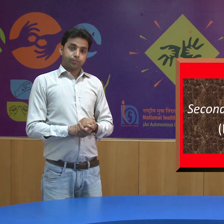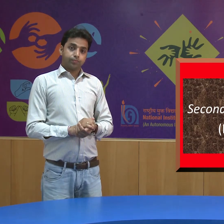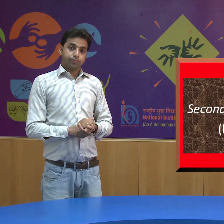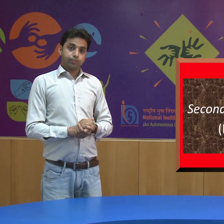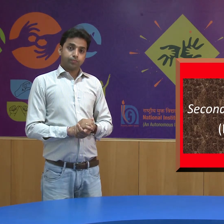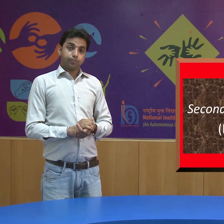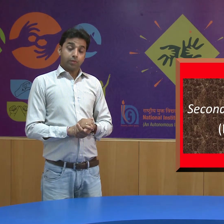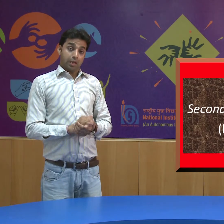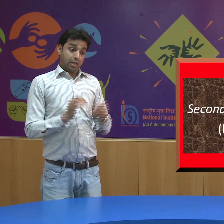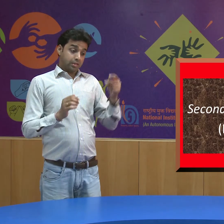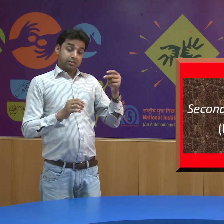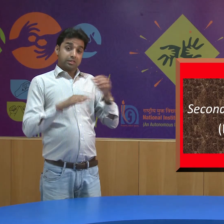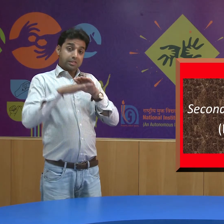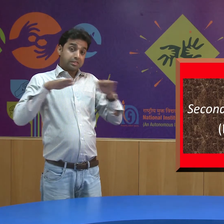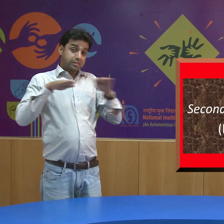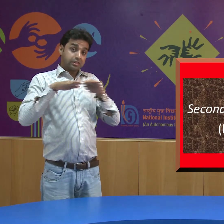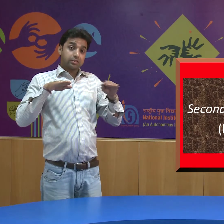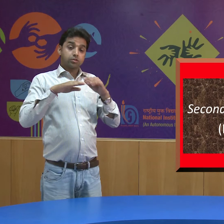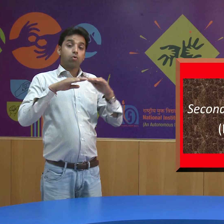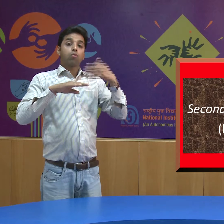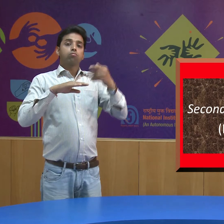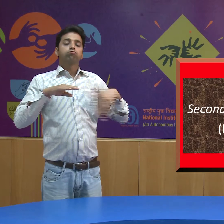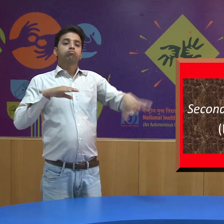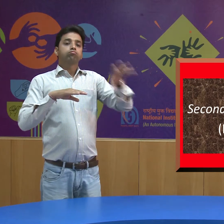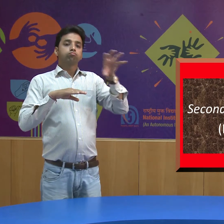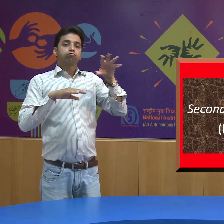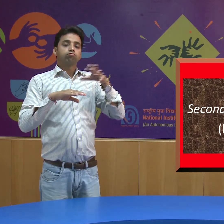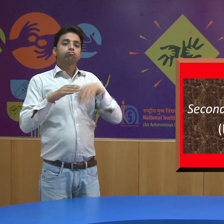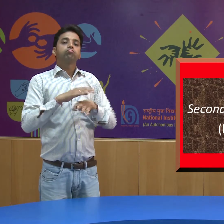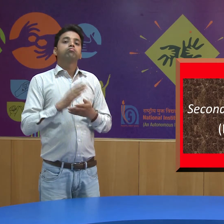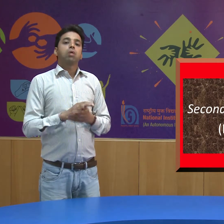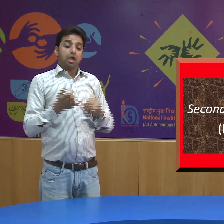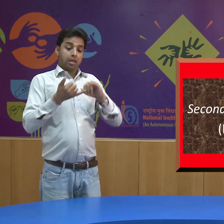The second stage of education in the country is secondary education.